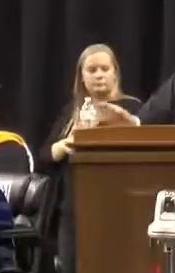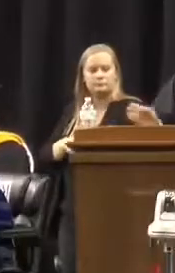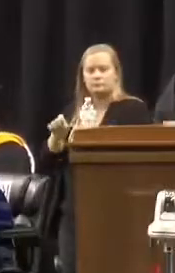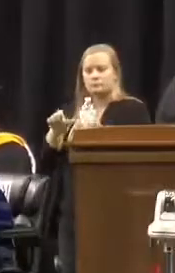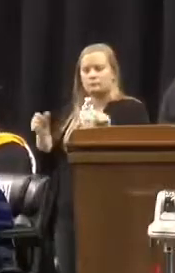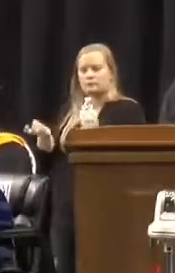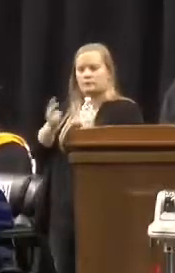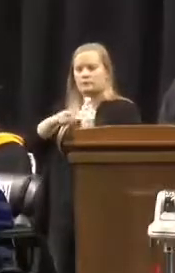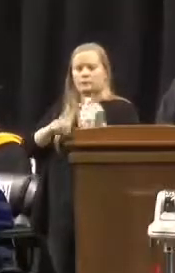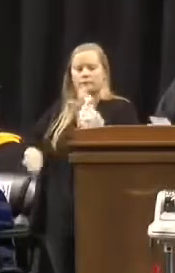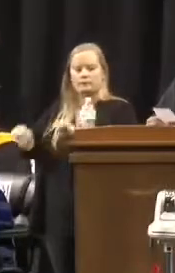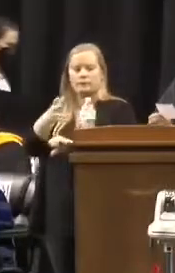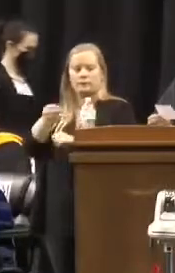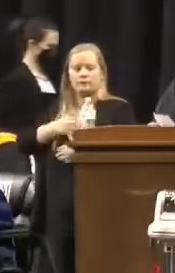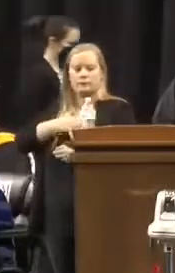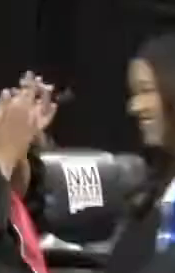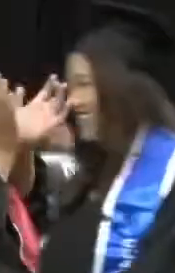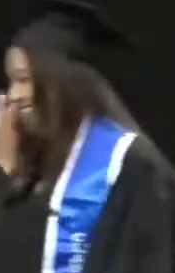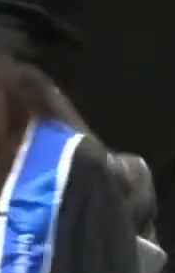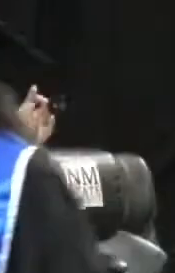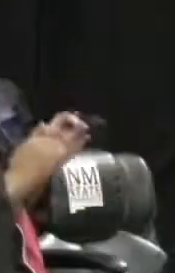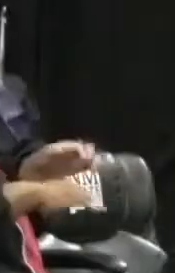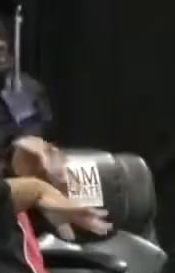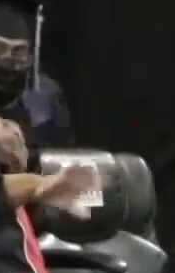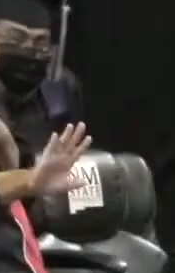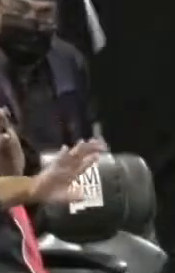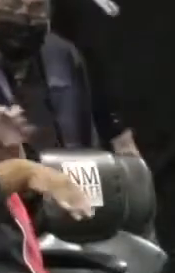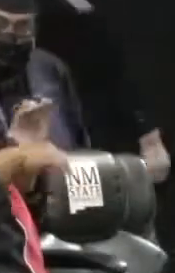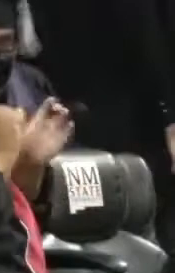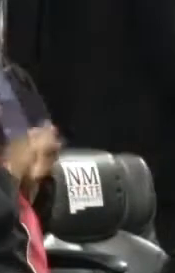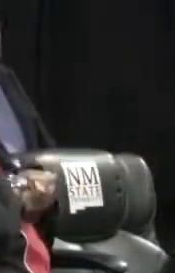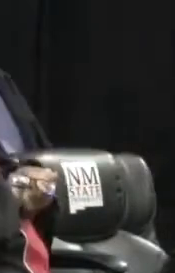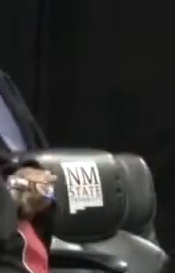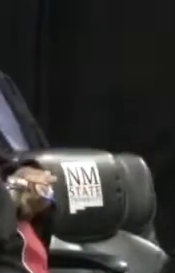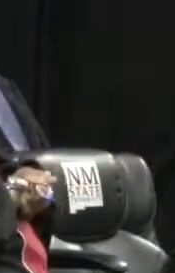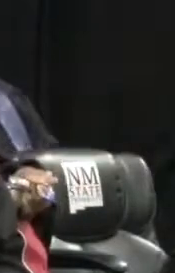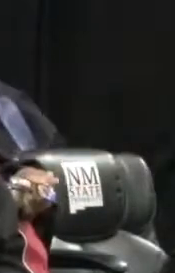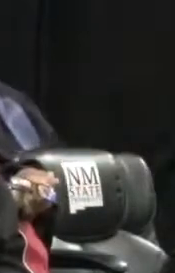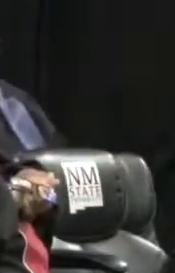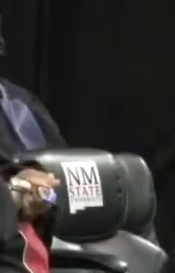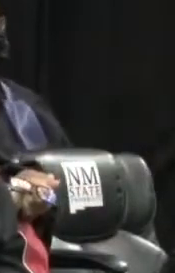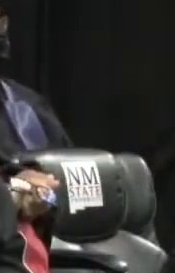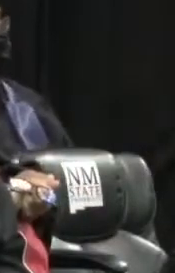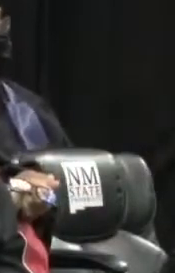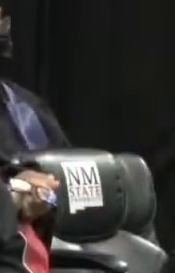Associate of Applied Science and Respiratory Therapy and an Associate of Arts.